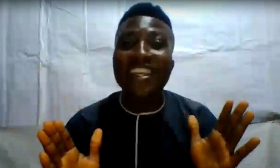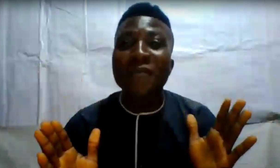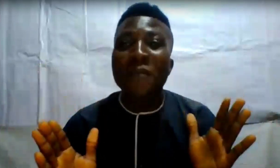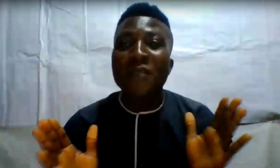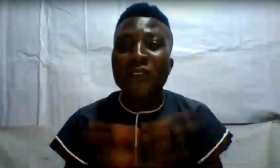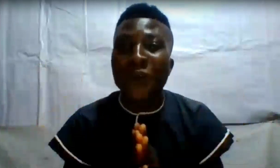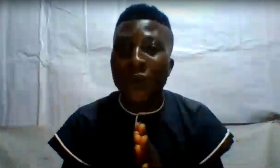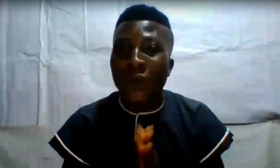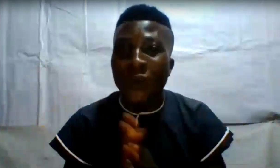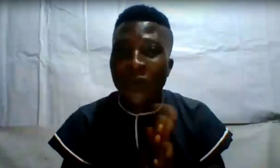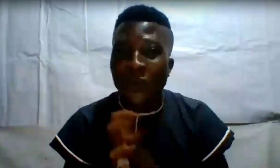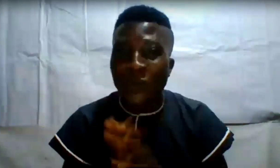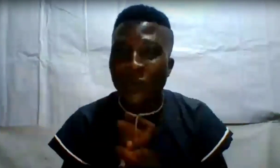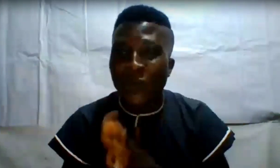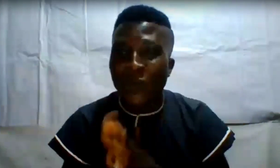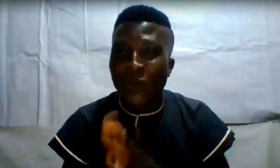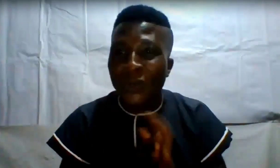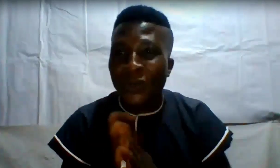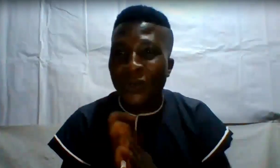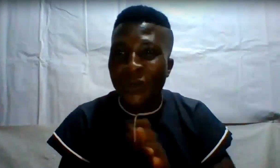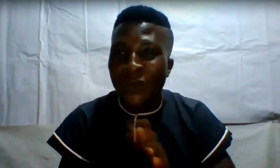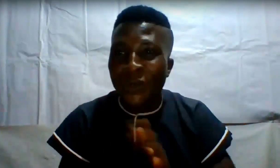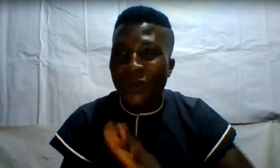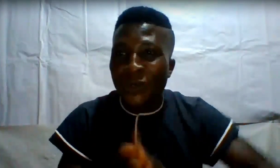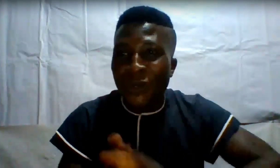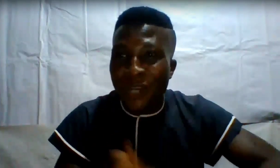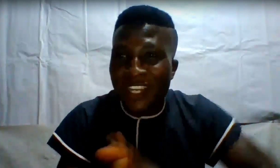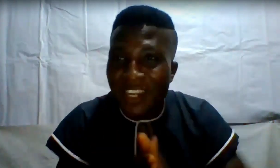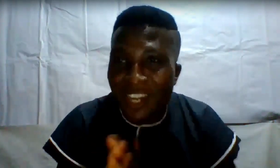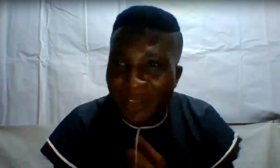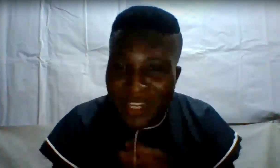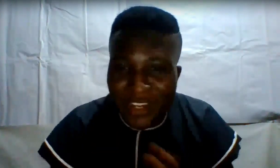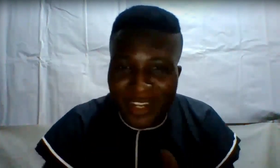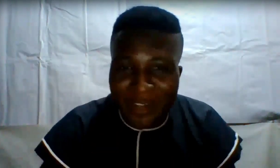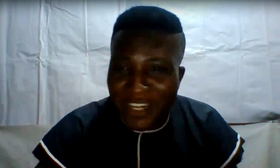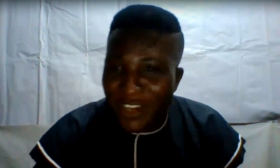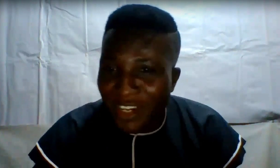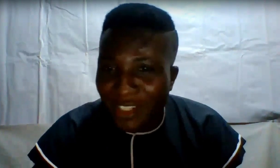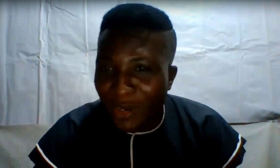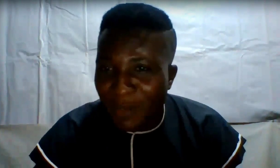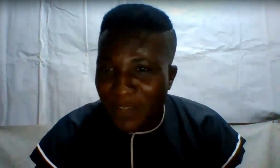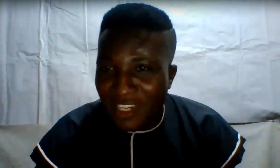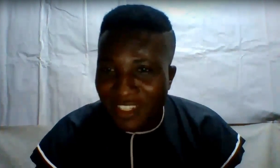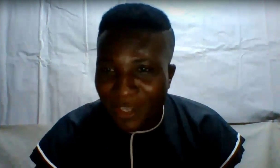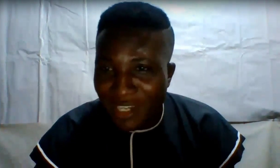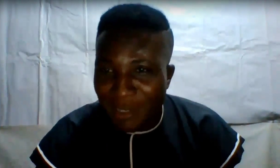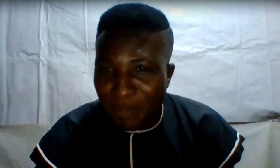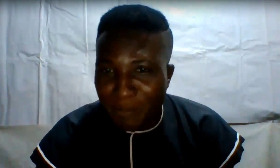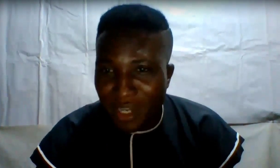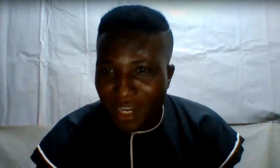So ready or not, ready or not, ready or not, all the fingers are already popping up. Okay.